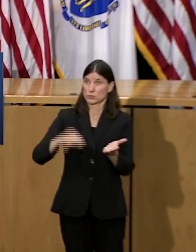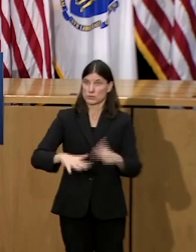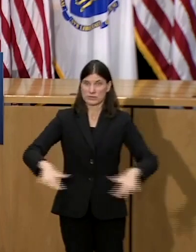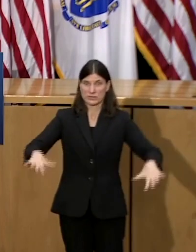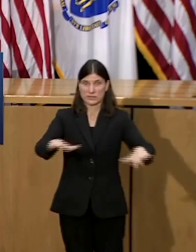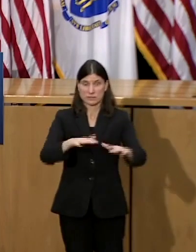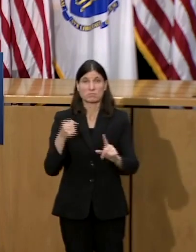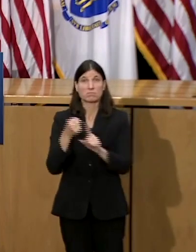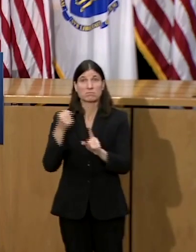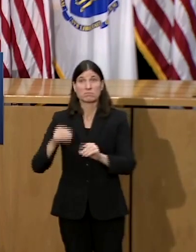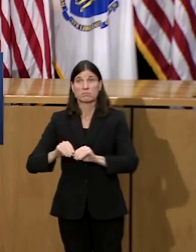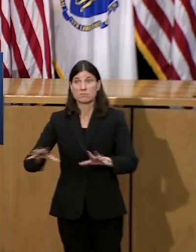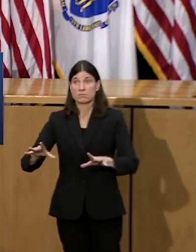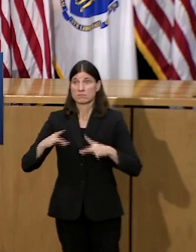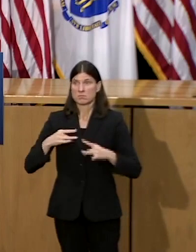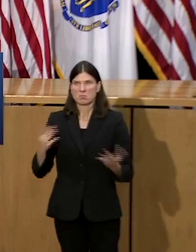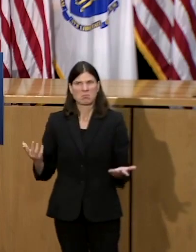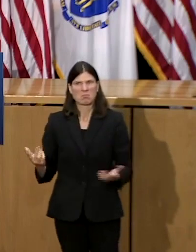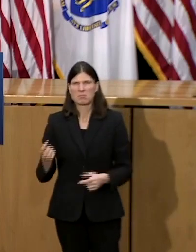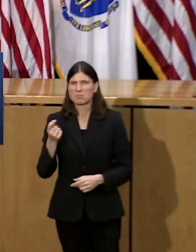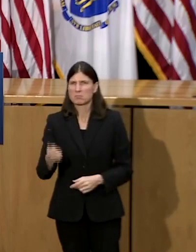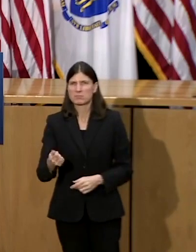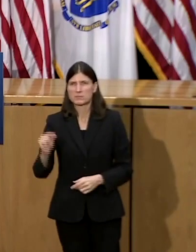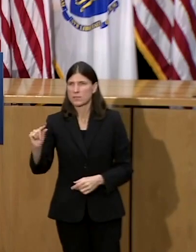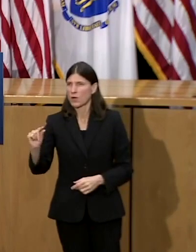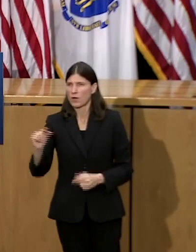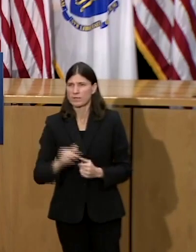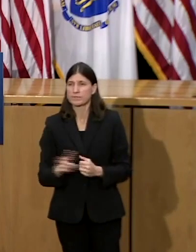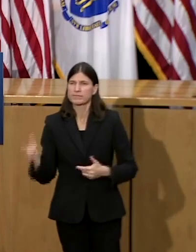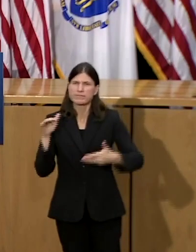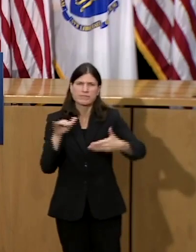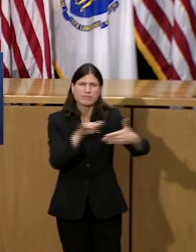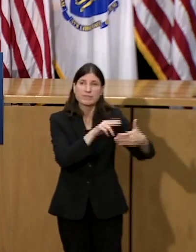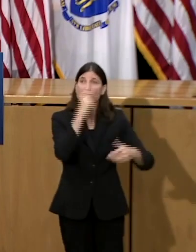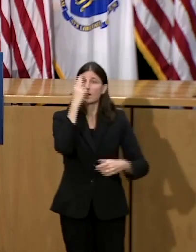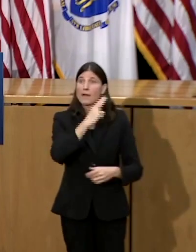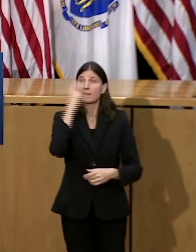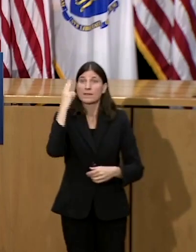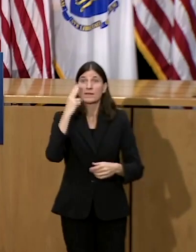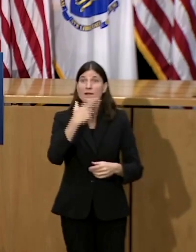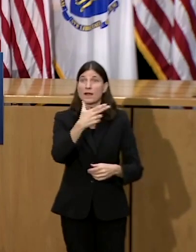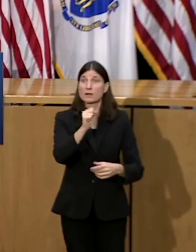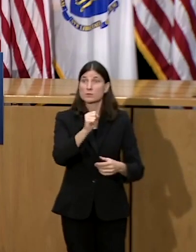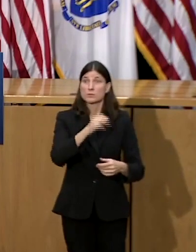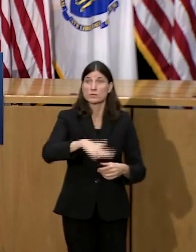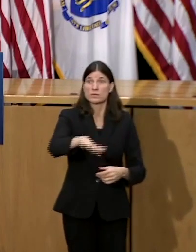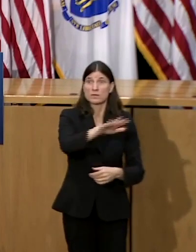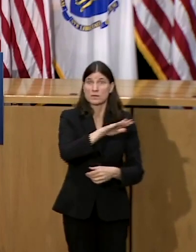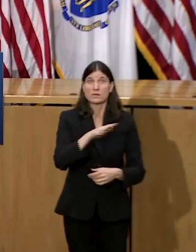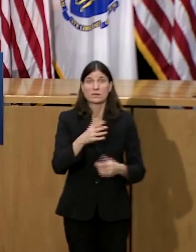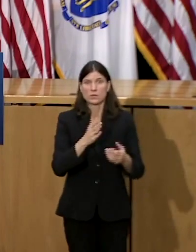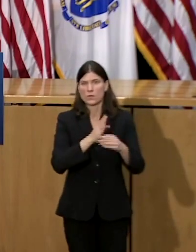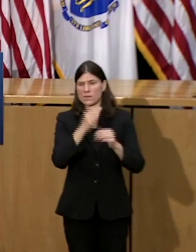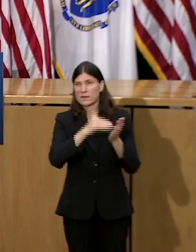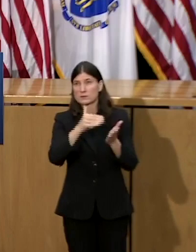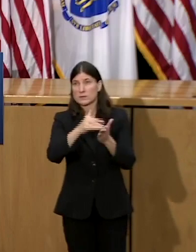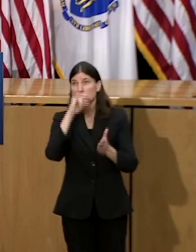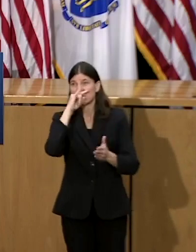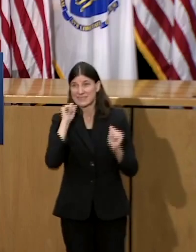Catholic schools in person since August, and they're currently reporting less than 40 confirmed cases of